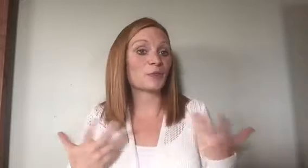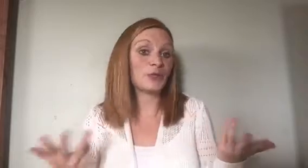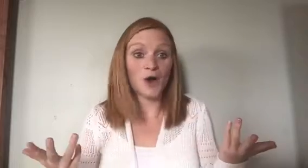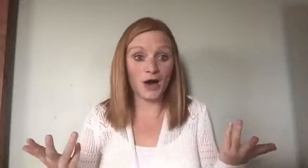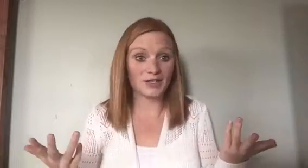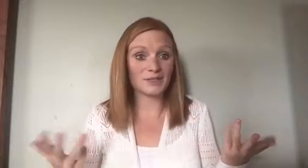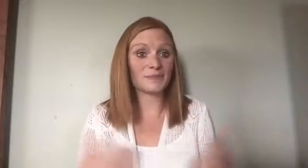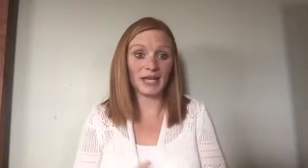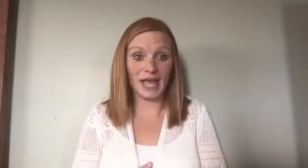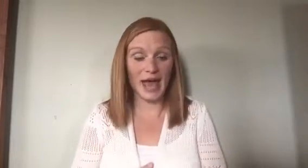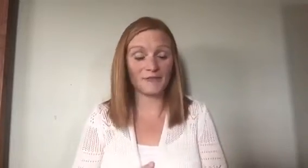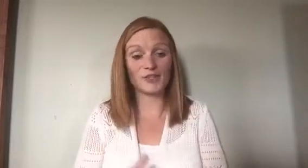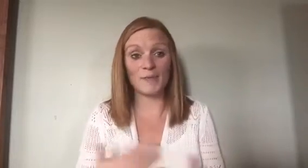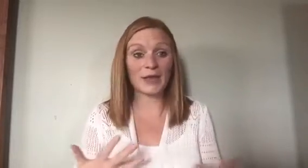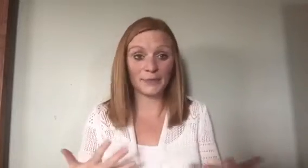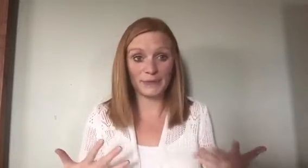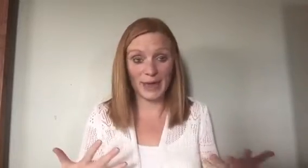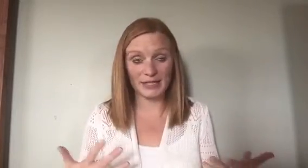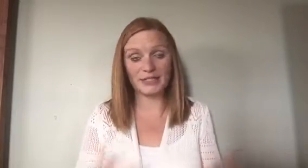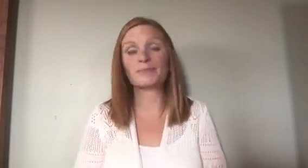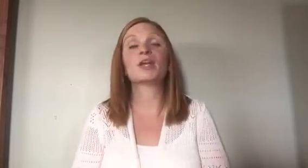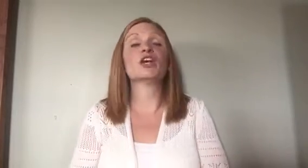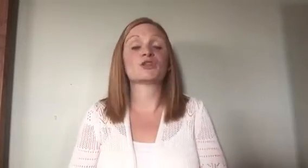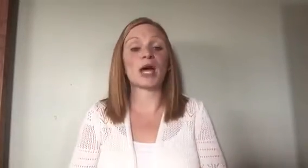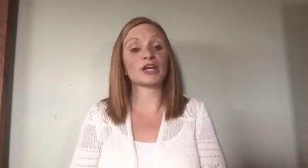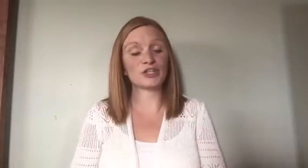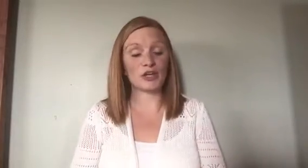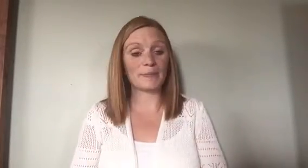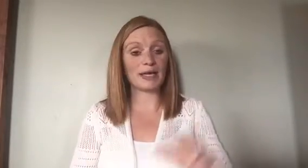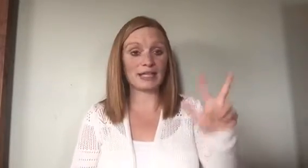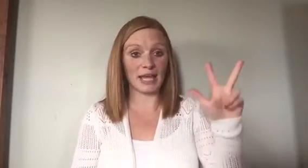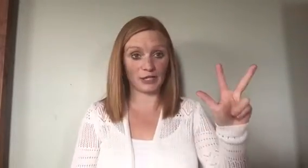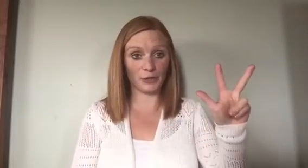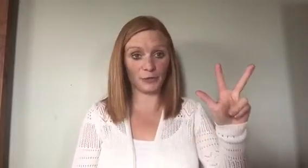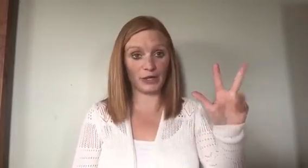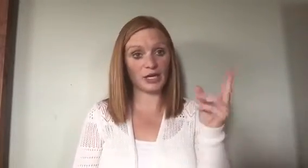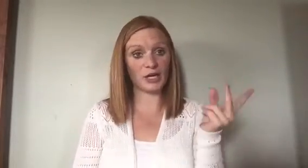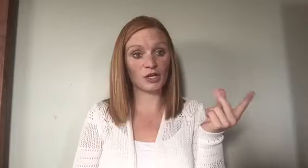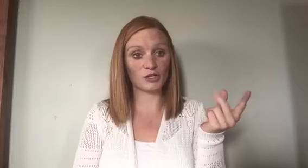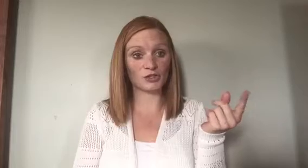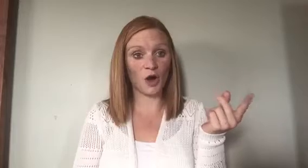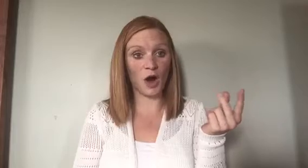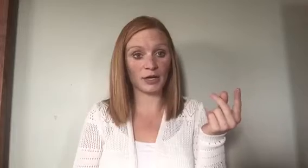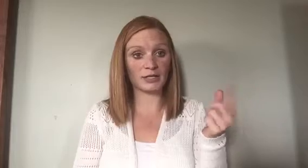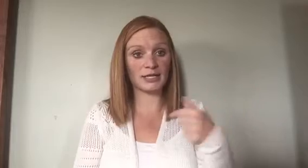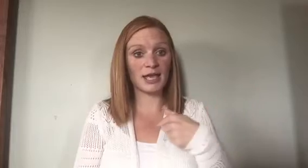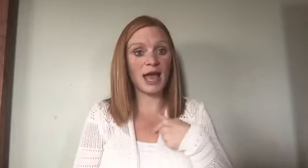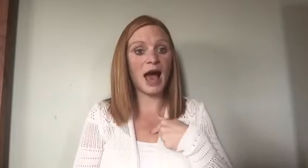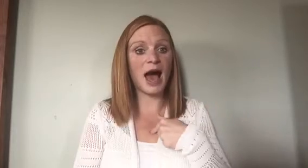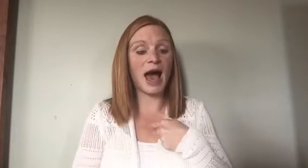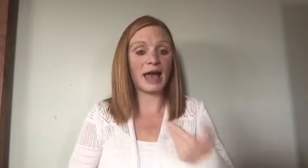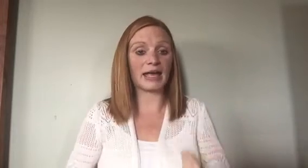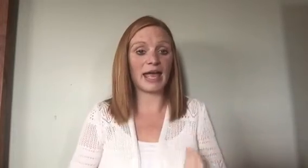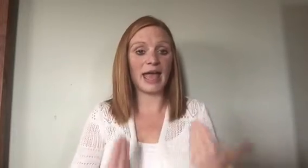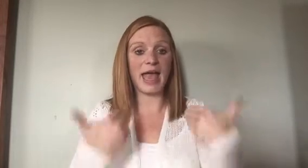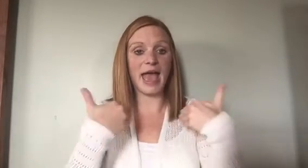3 dogs that I have, so my 3 pets. So I could start by saying 3 dogs I